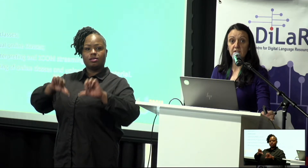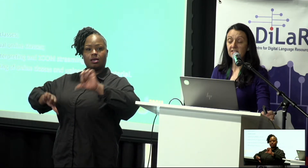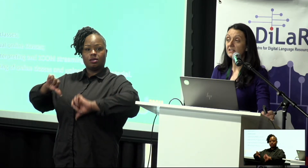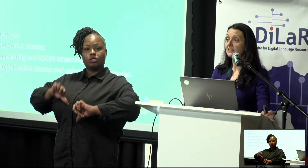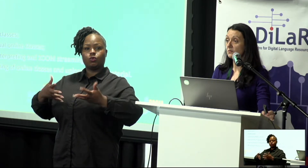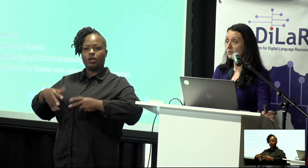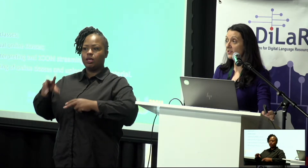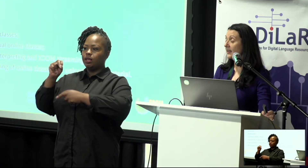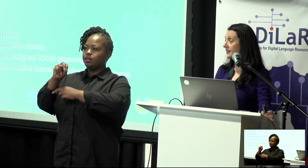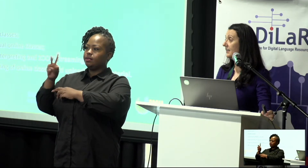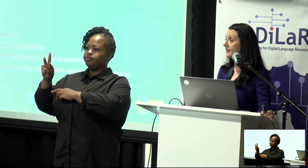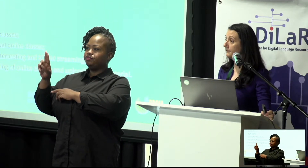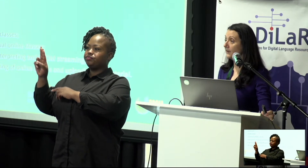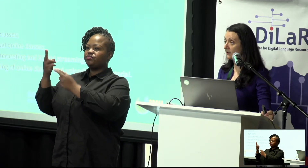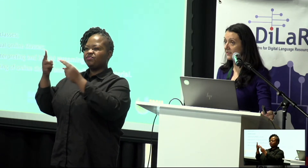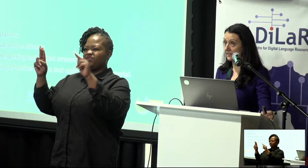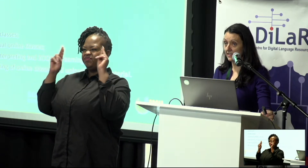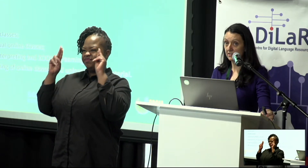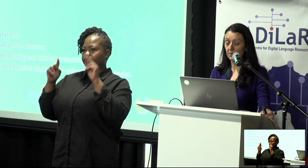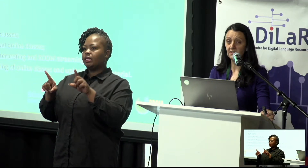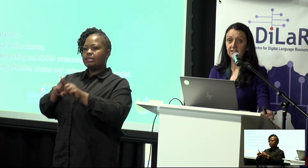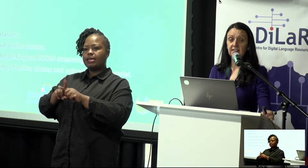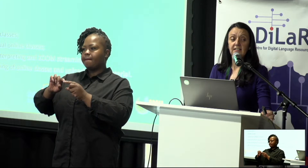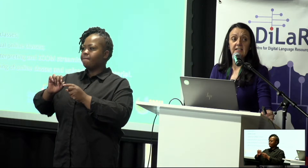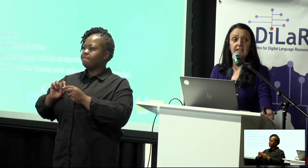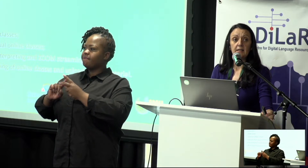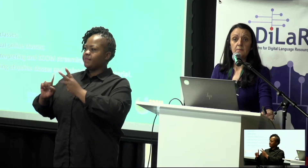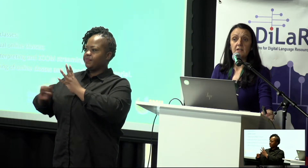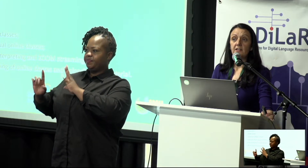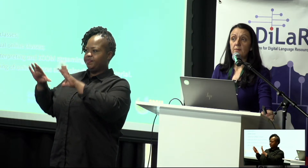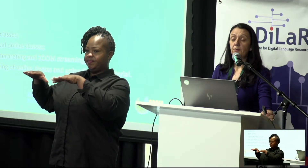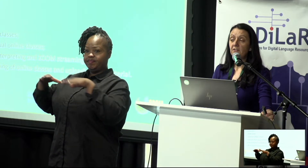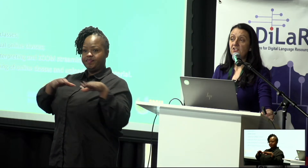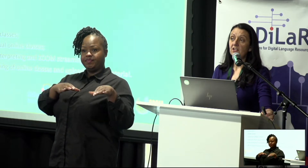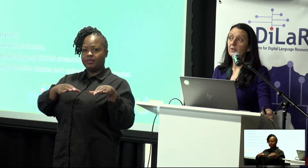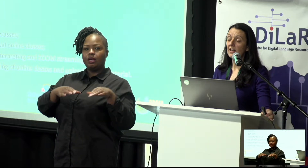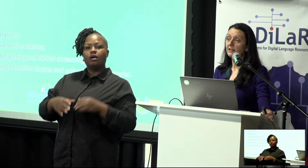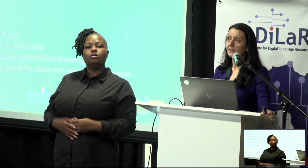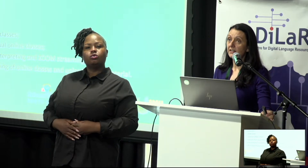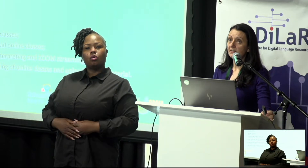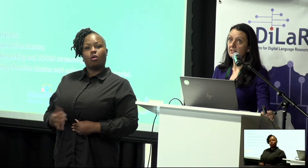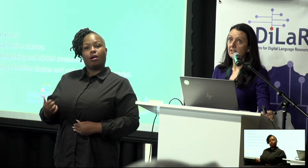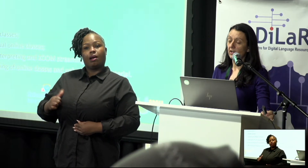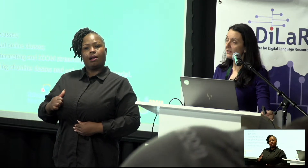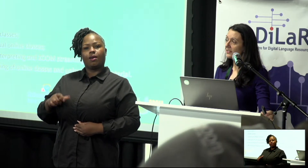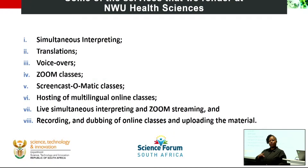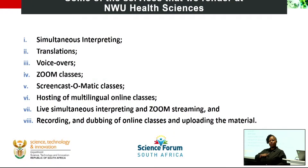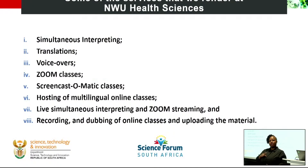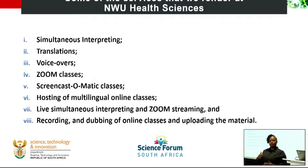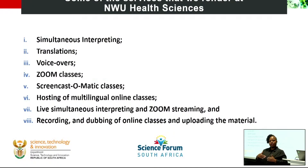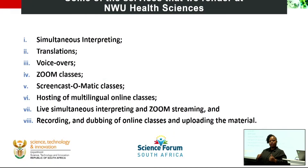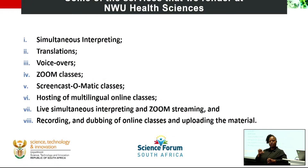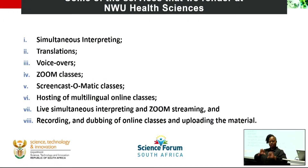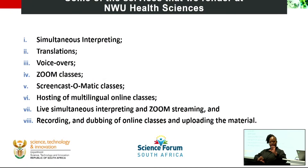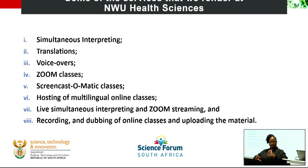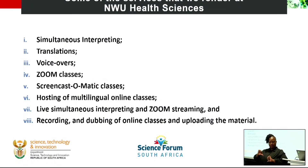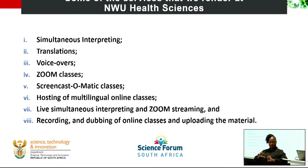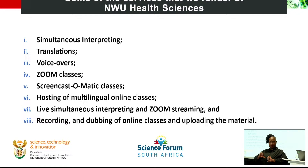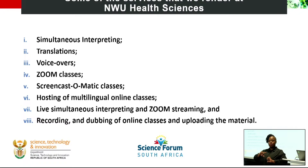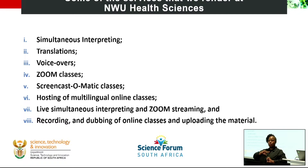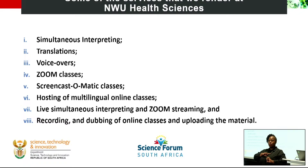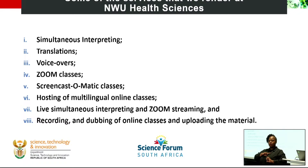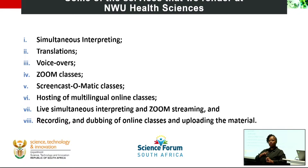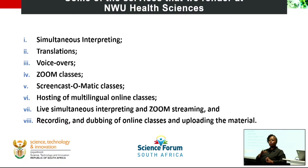Northwest University, and this is also at the other faculties as well. The privilege that we have at health sciences is that we